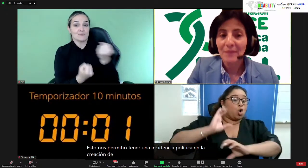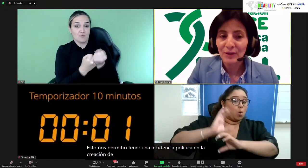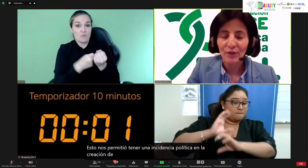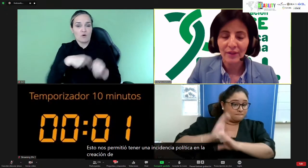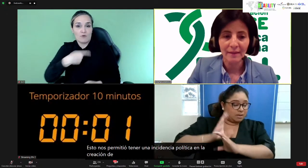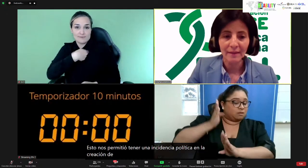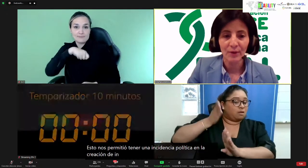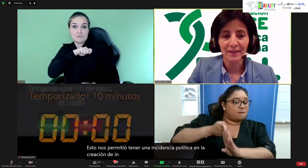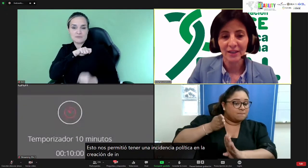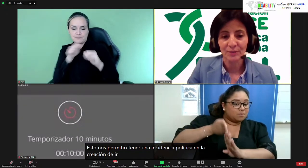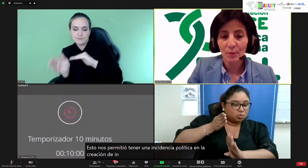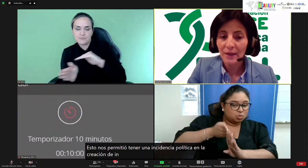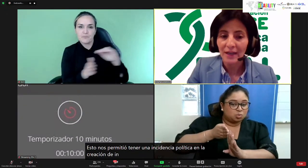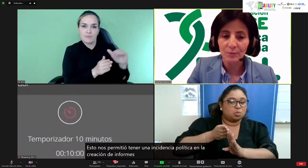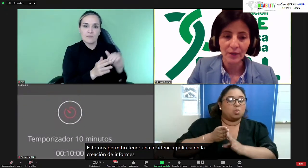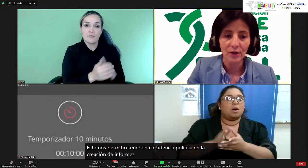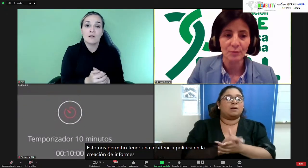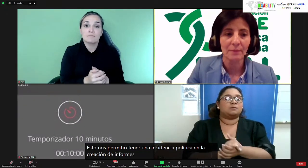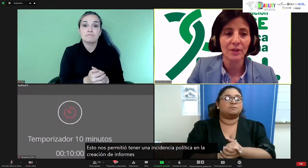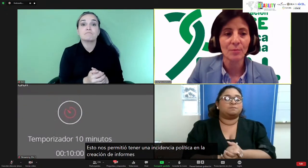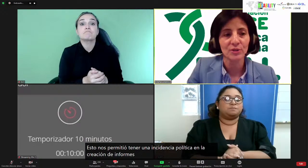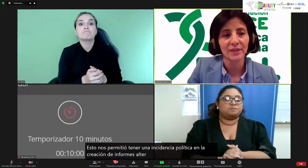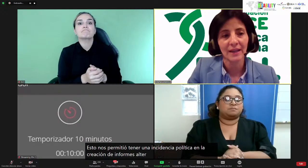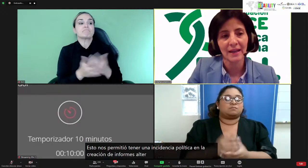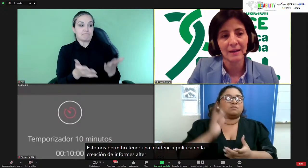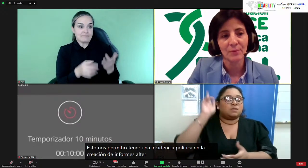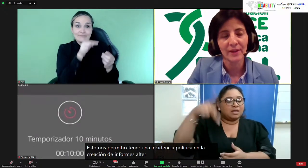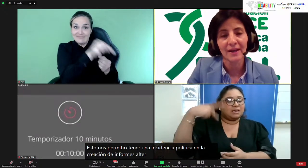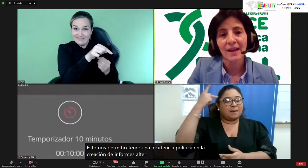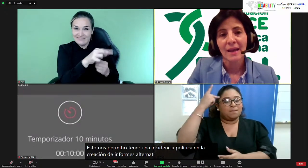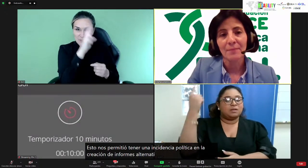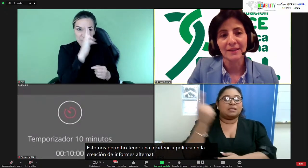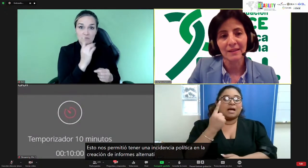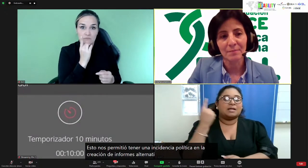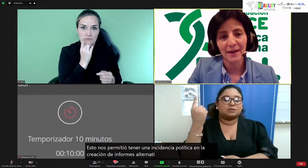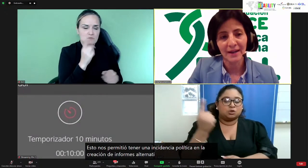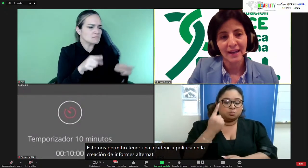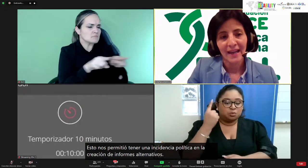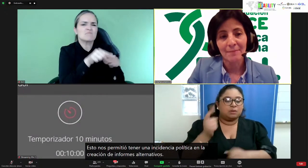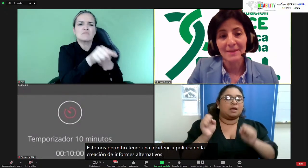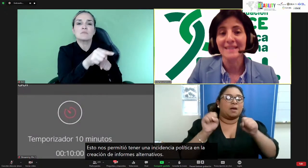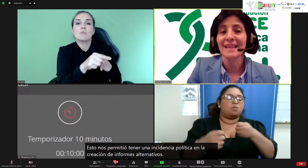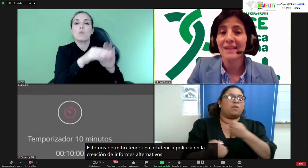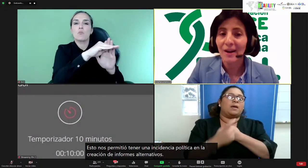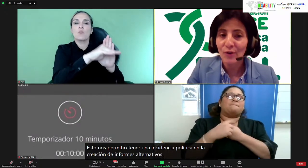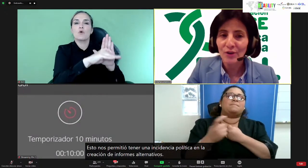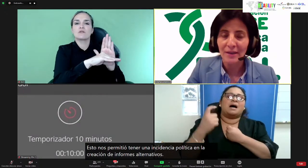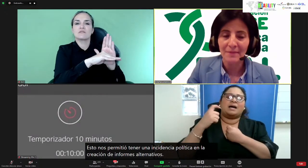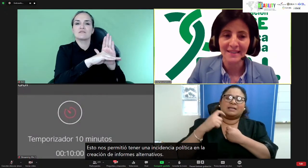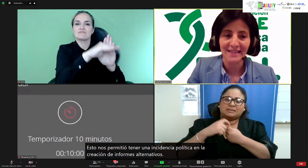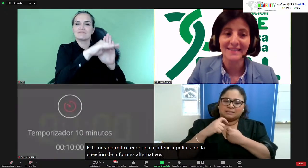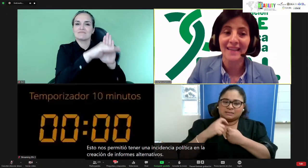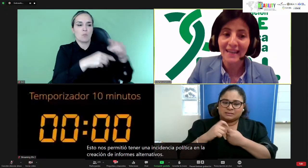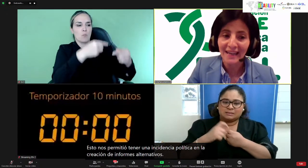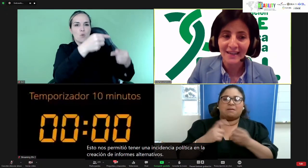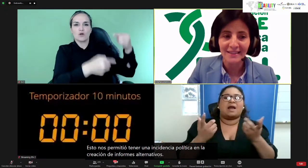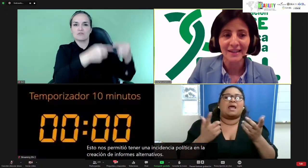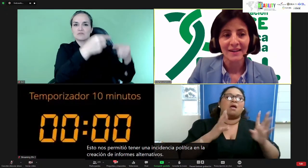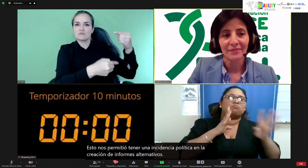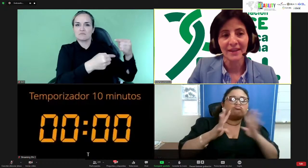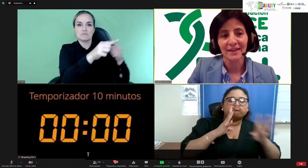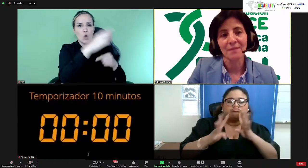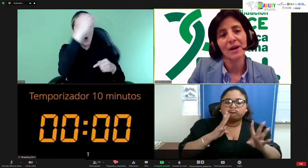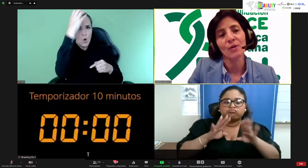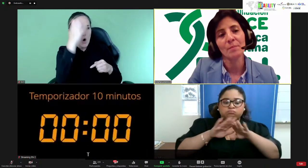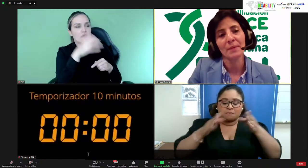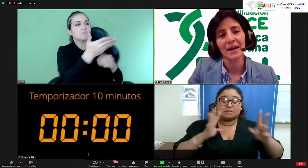in full in this follow-up of public policies because it allowed us to participate in dialogue